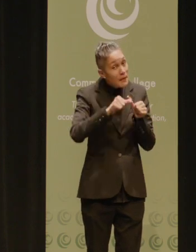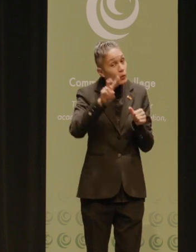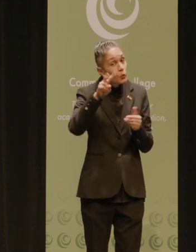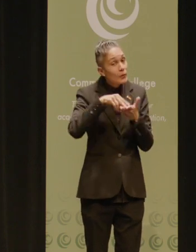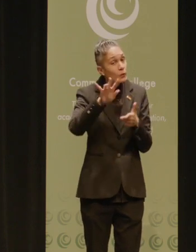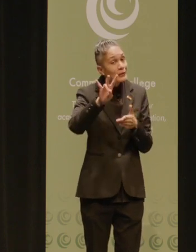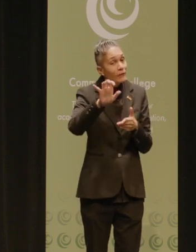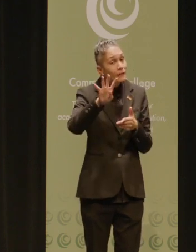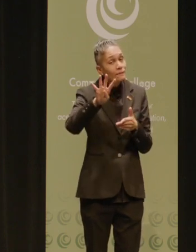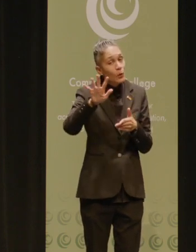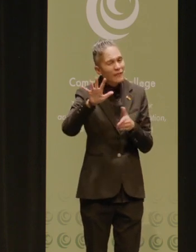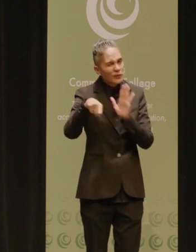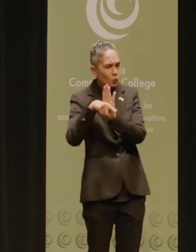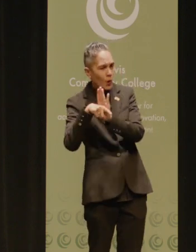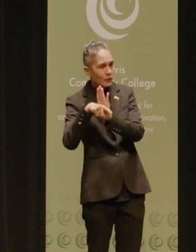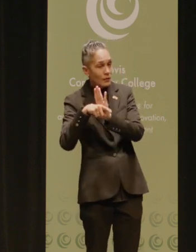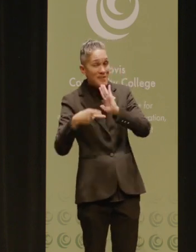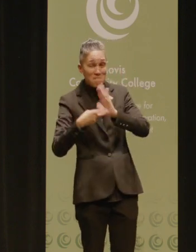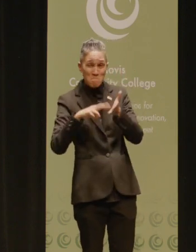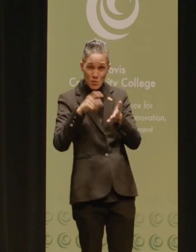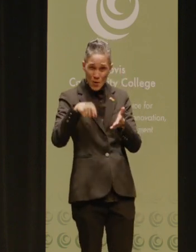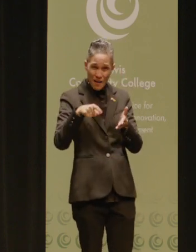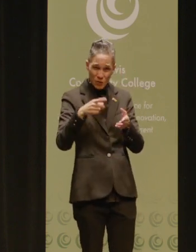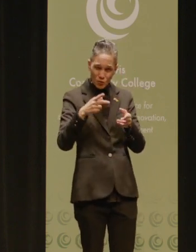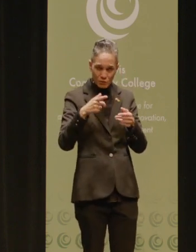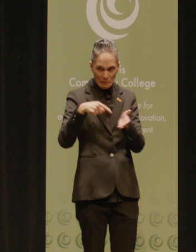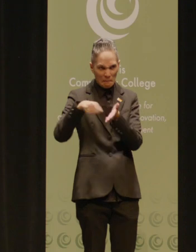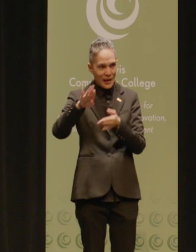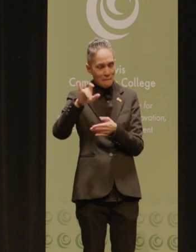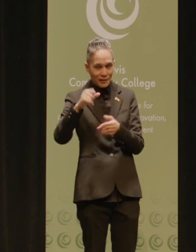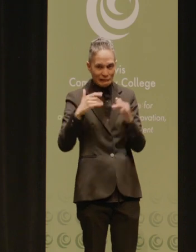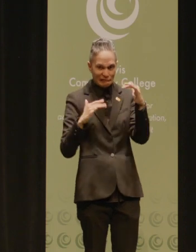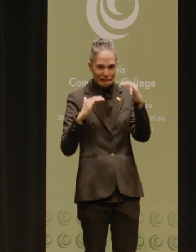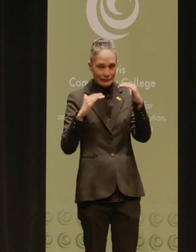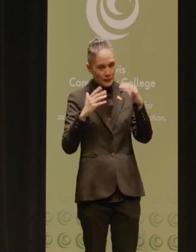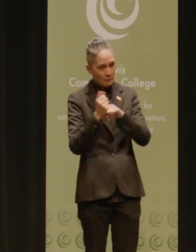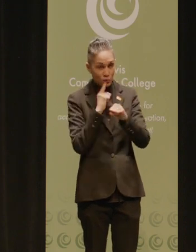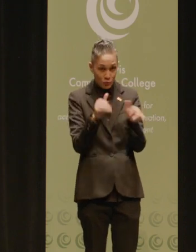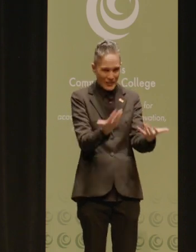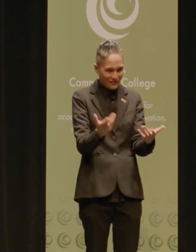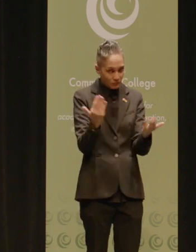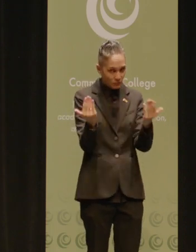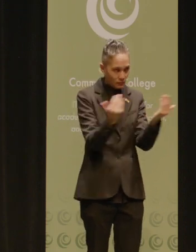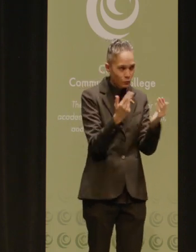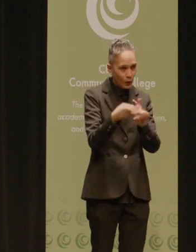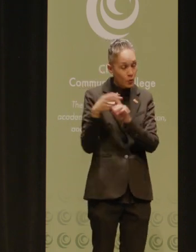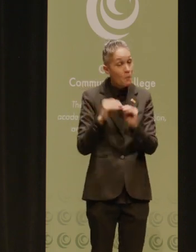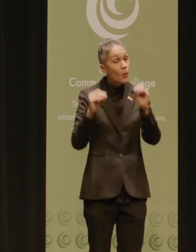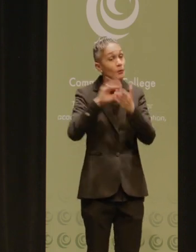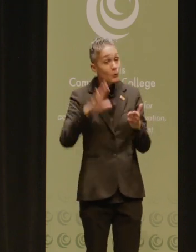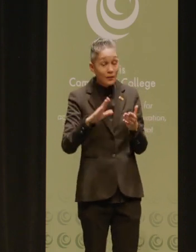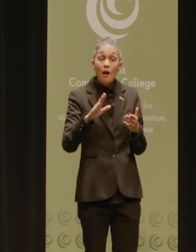2,745 FTS short, and eventually we're gonna have to pay the bills. So we wanna make sure we're getting those students in. Well, guess